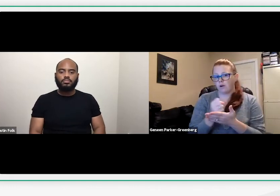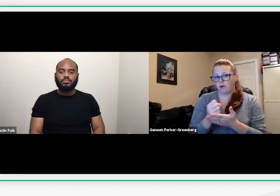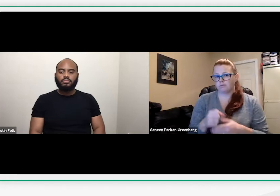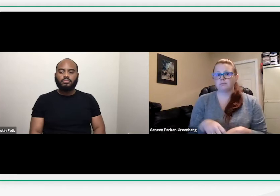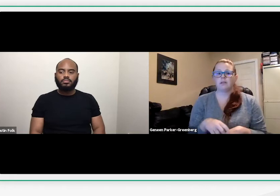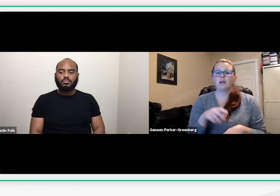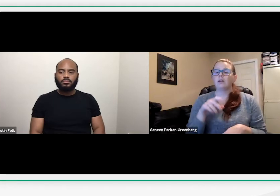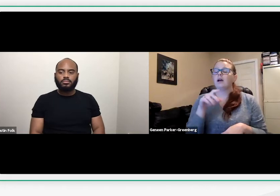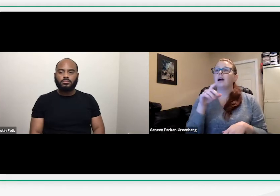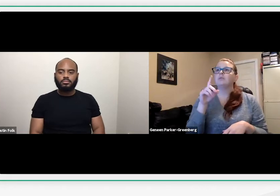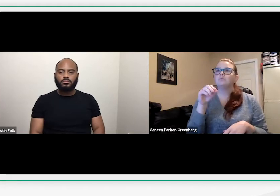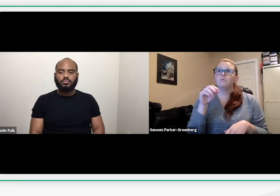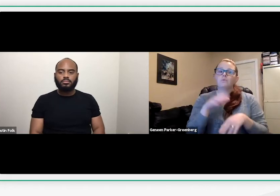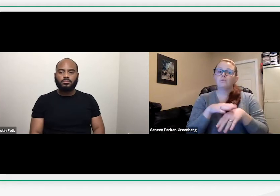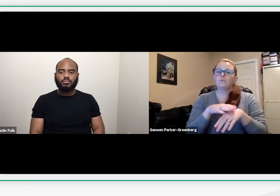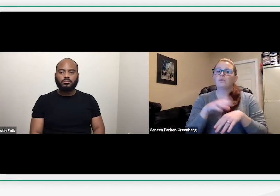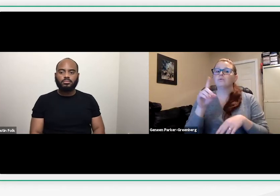user on their credit card.